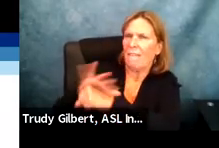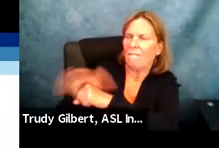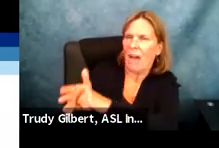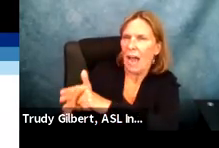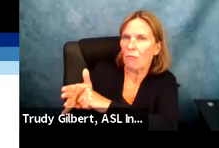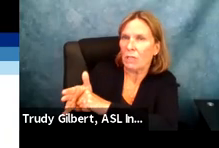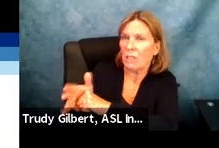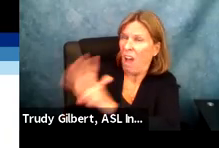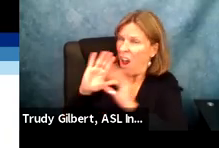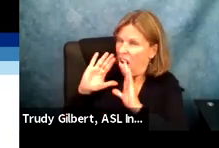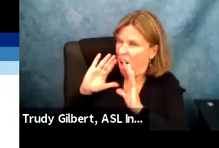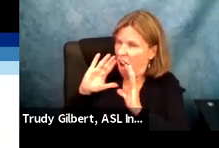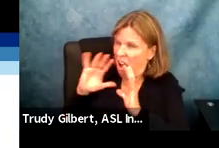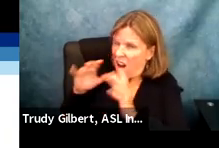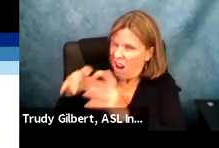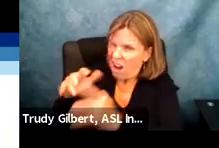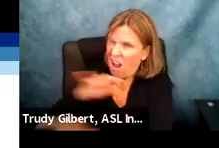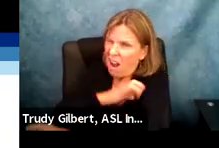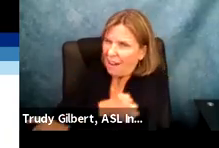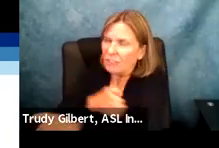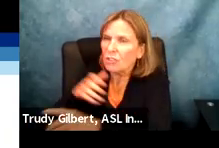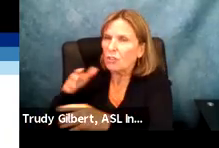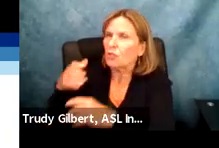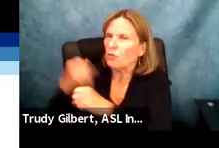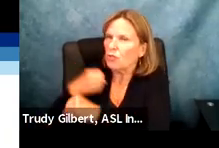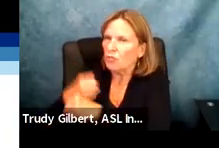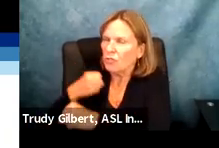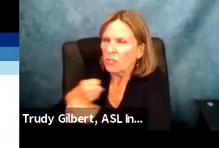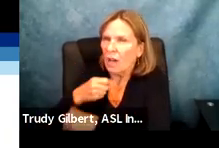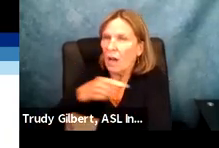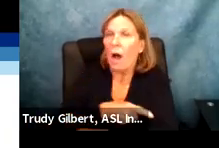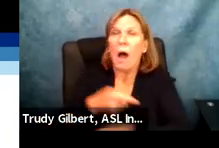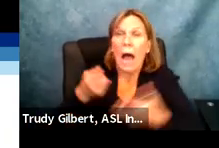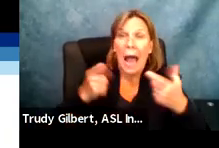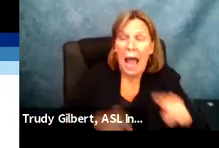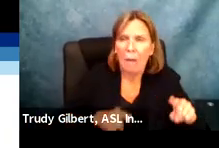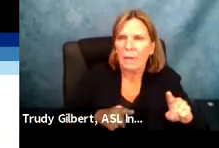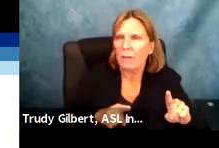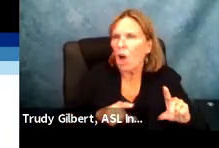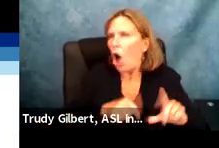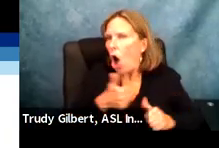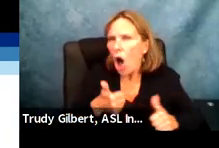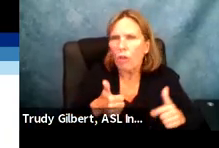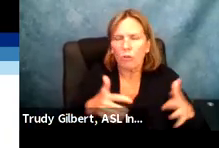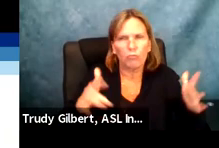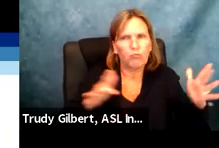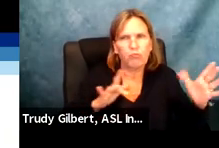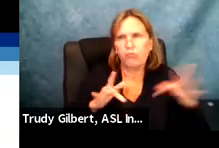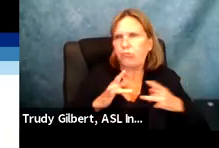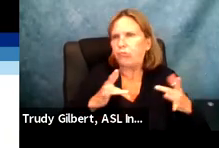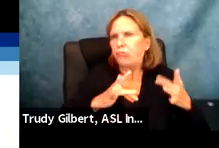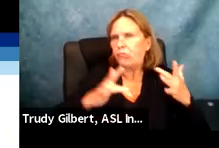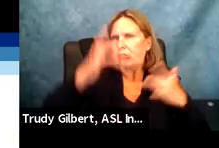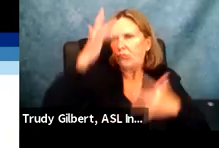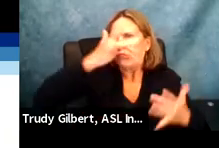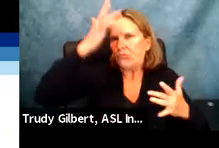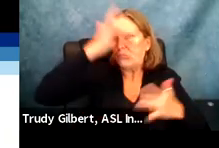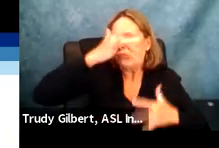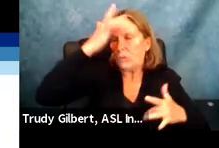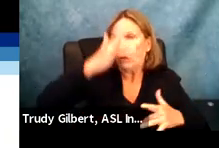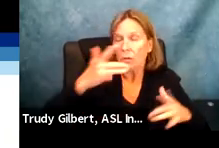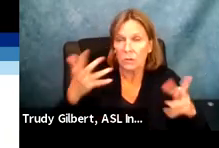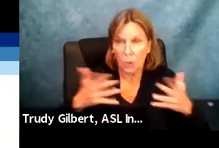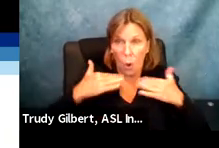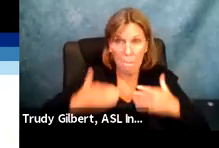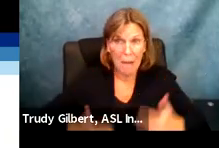of inflammation and a lot of problems and a lot of illness. So it's that back and forth between it's the virus and your